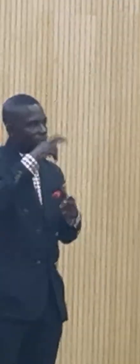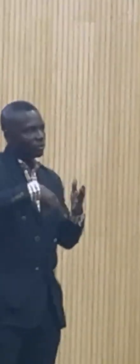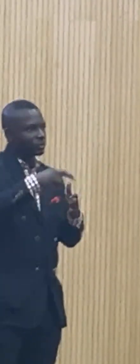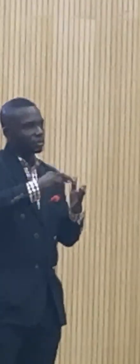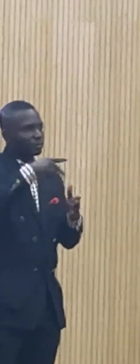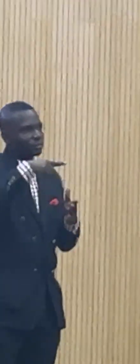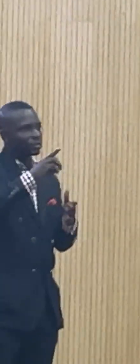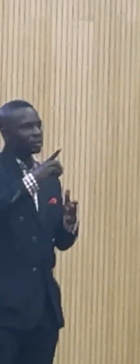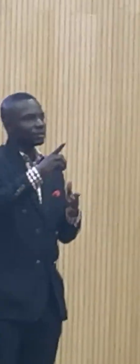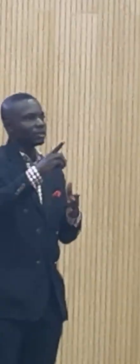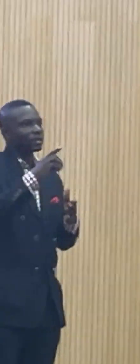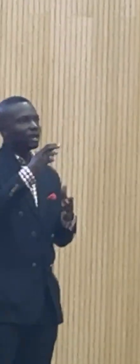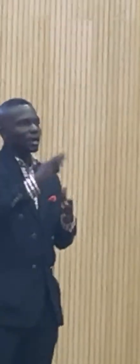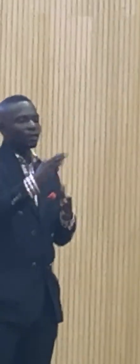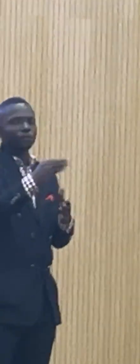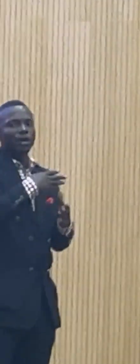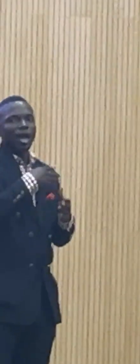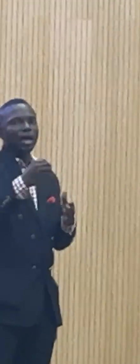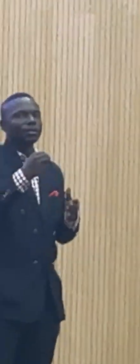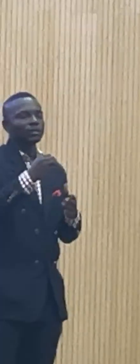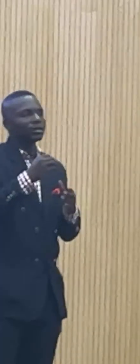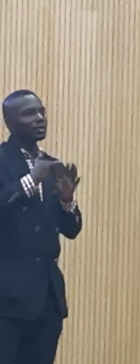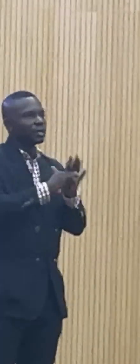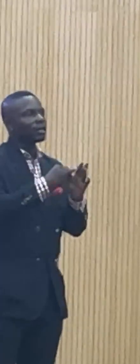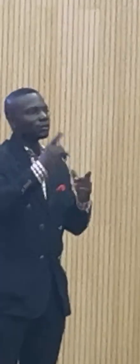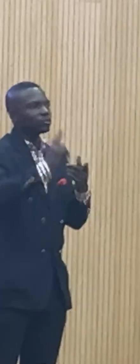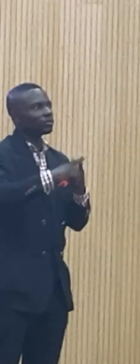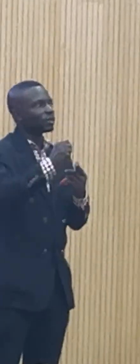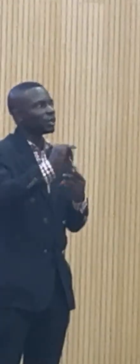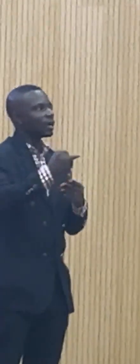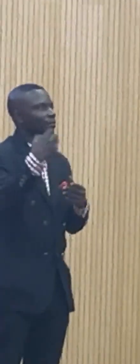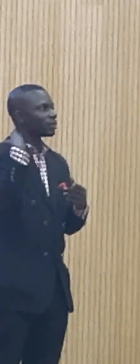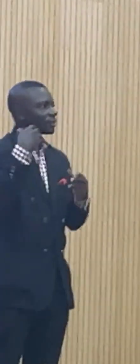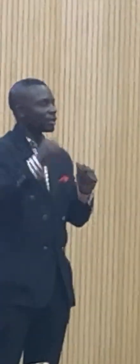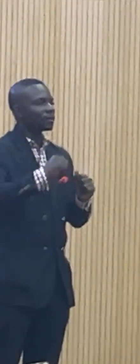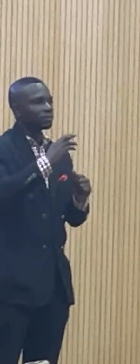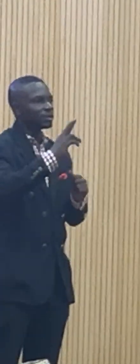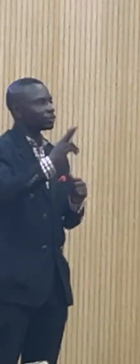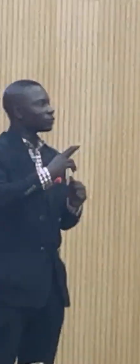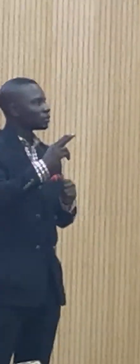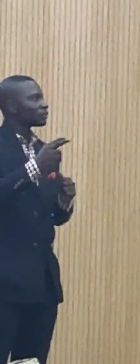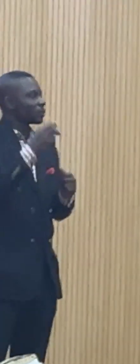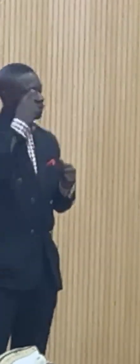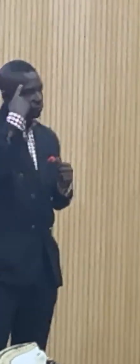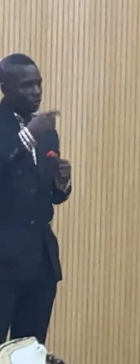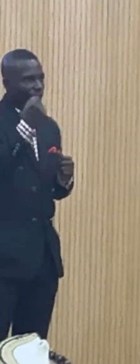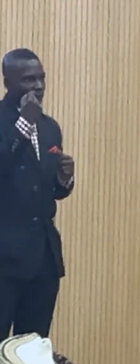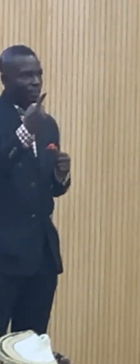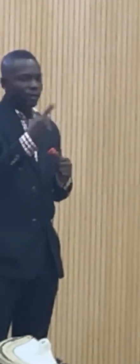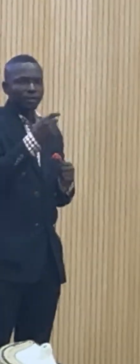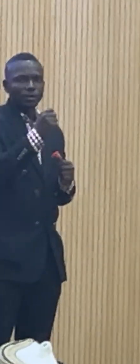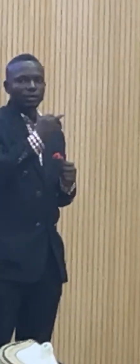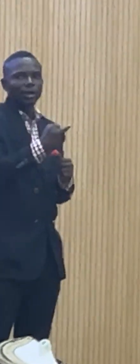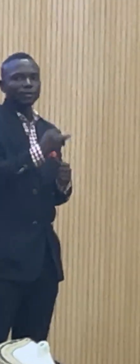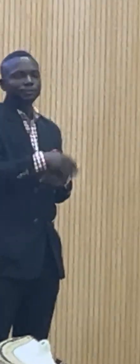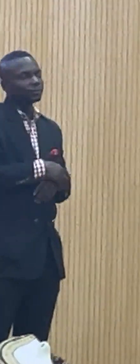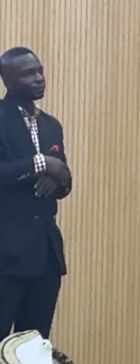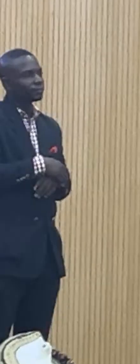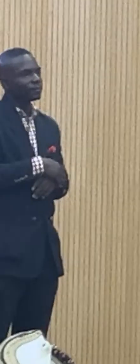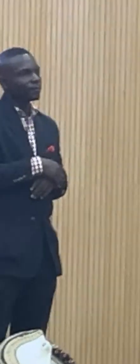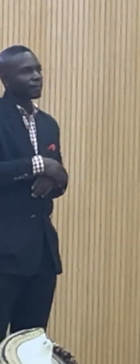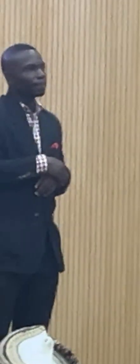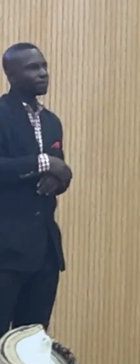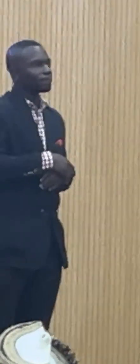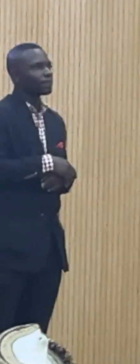the PDF and the images provided to our AI Master, we can be decoded. For understanding AI context.